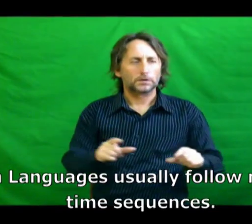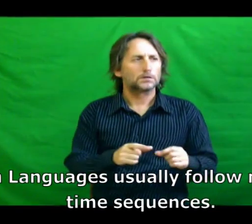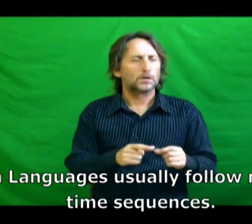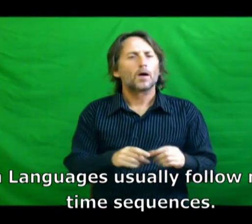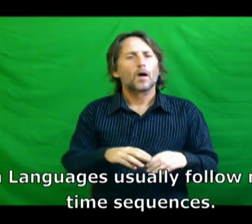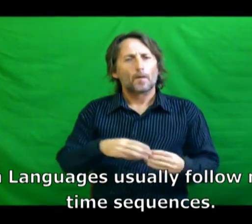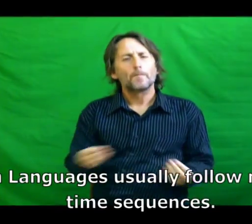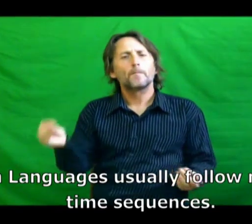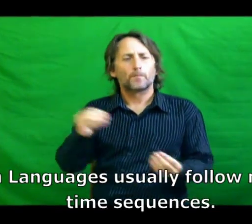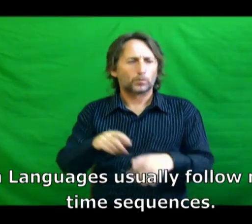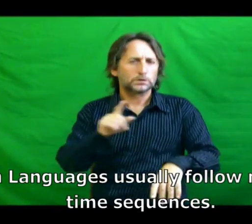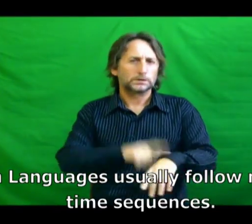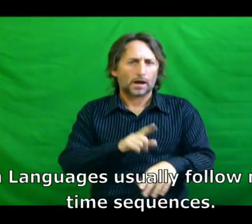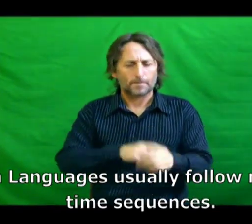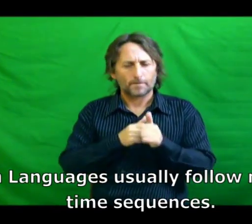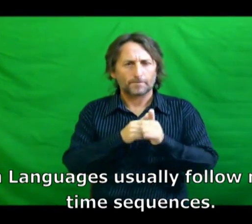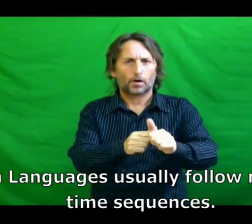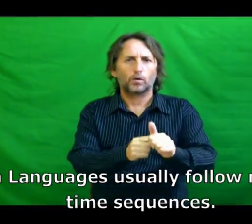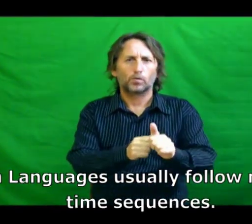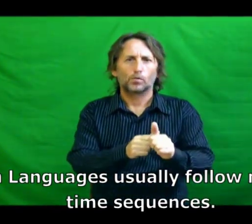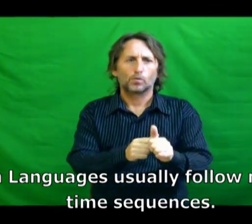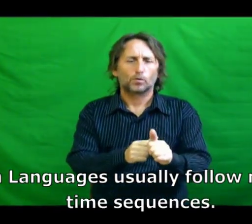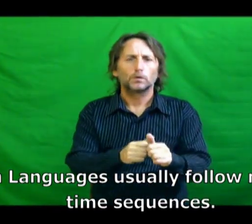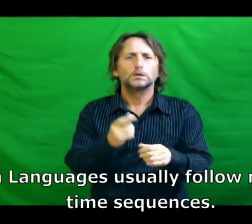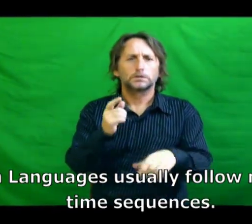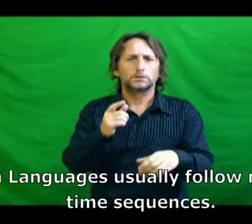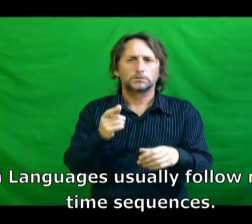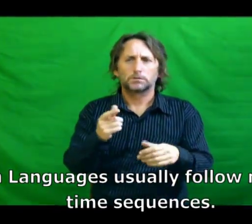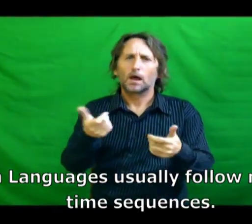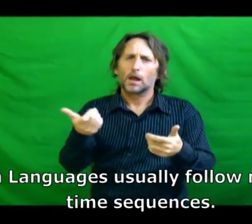Sign languages usually follow natural time sequences.